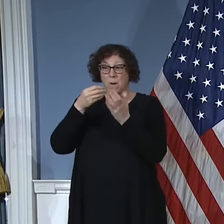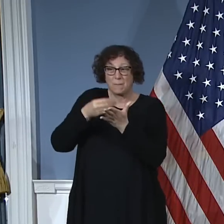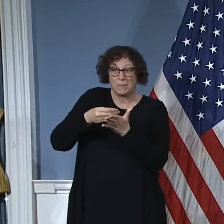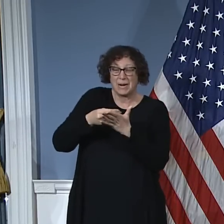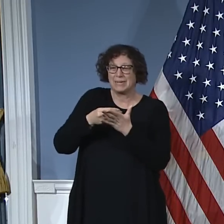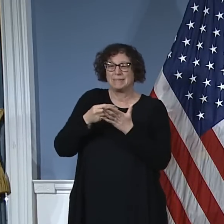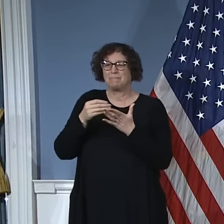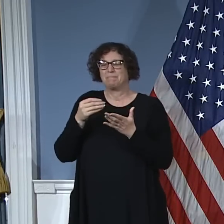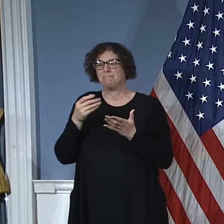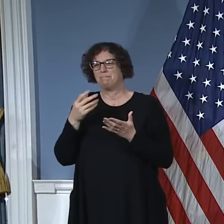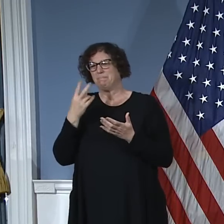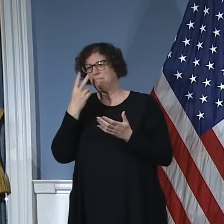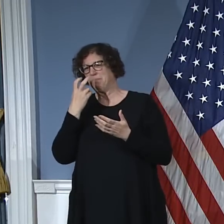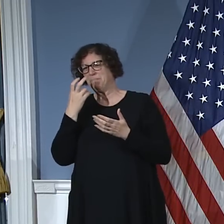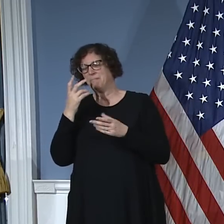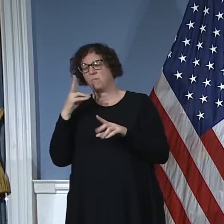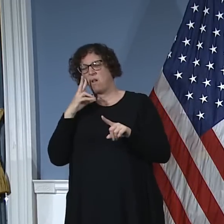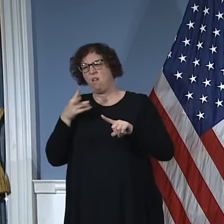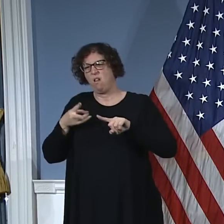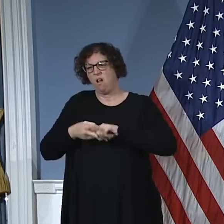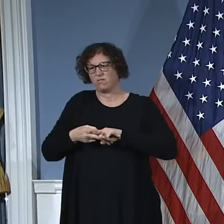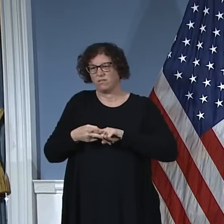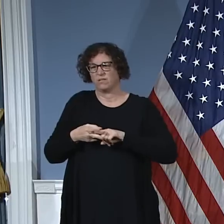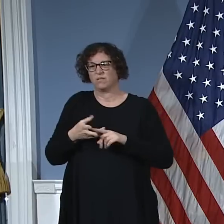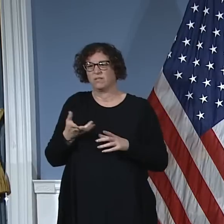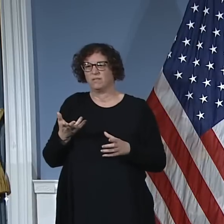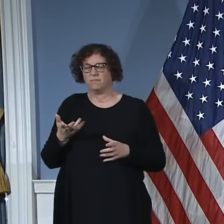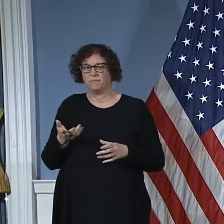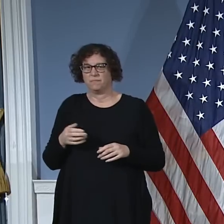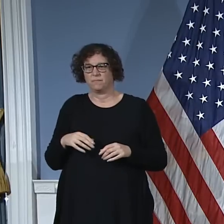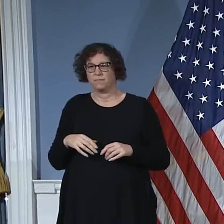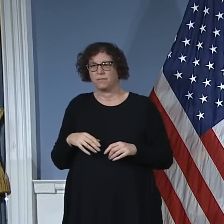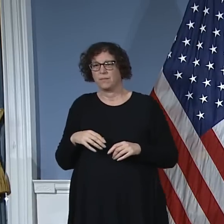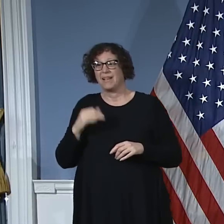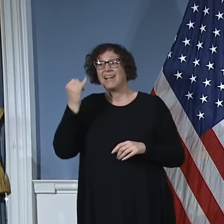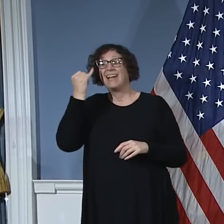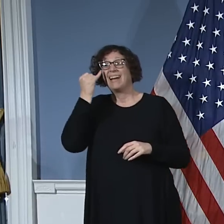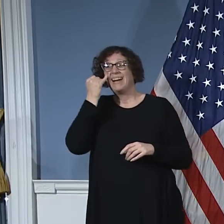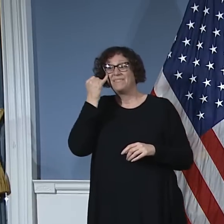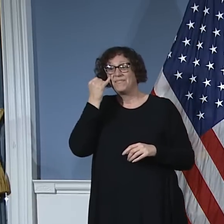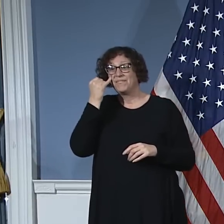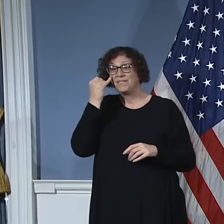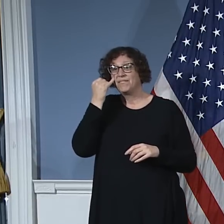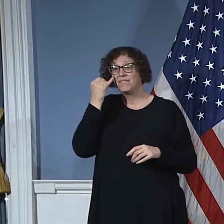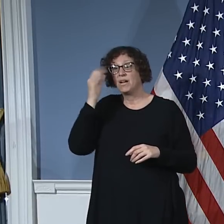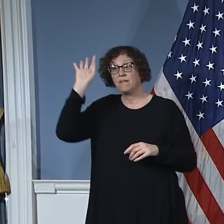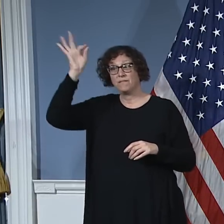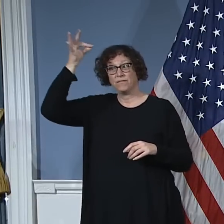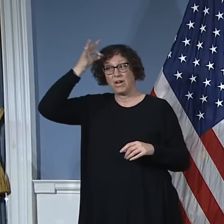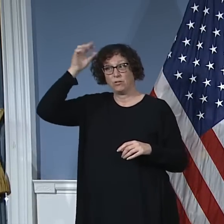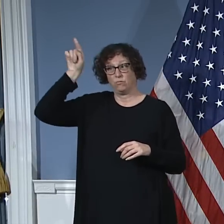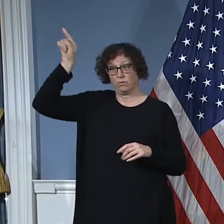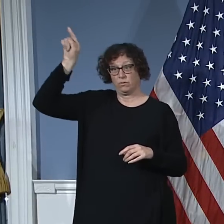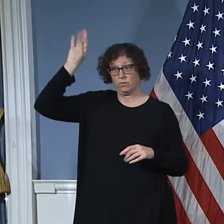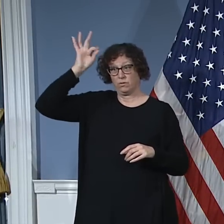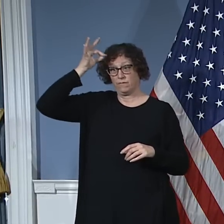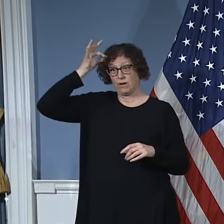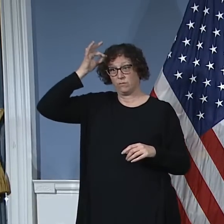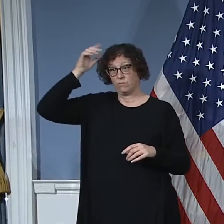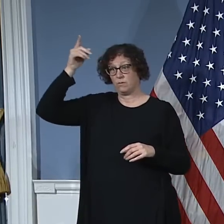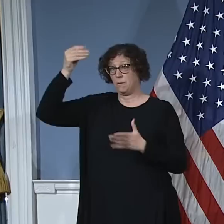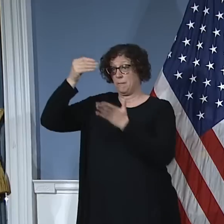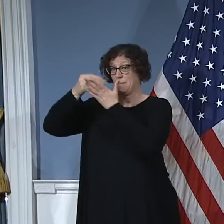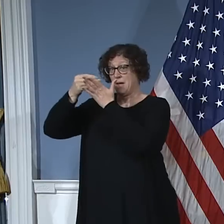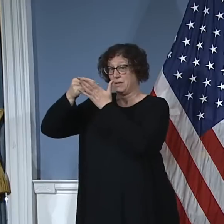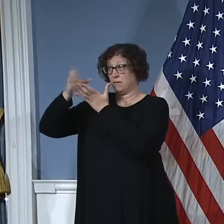services. Now, if we get a massive direct federal stimulus, and I know Senator Schumer and Senator Gillibrand have been